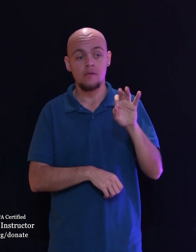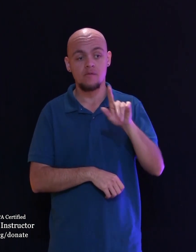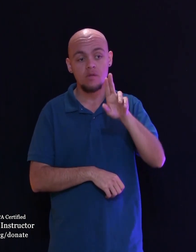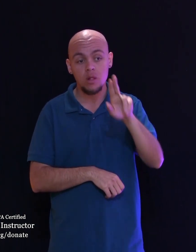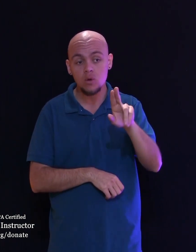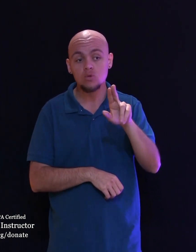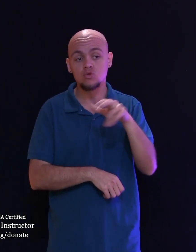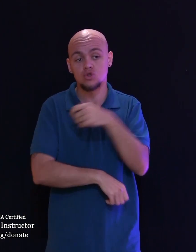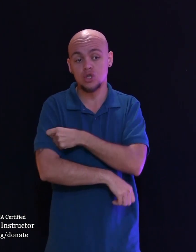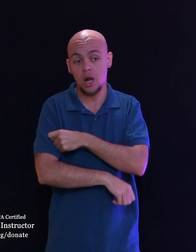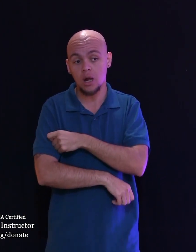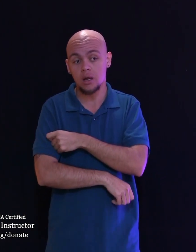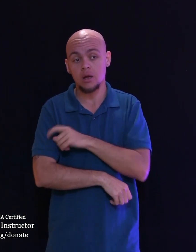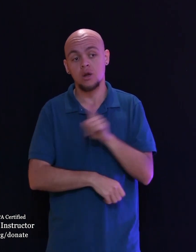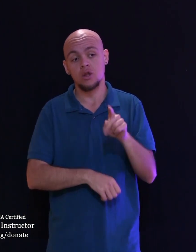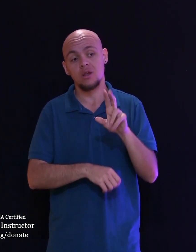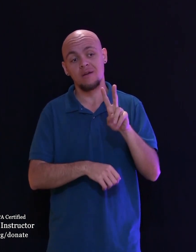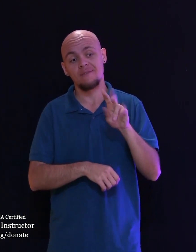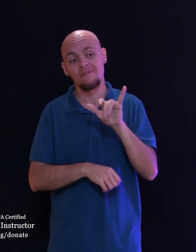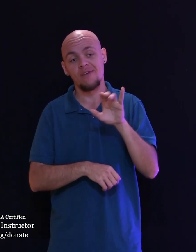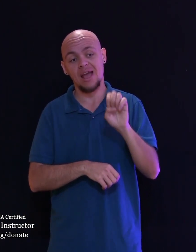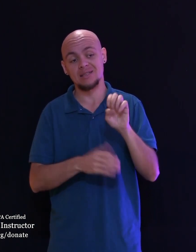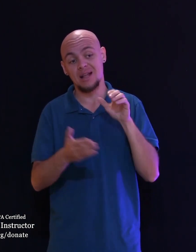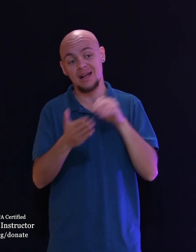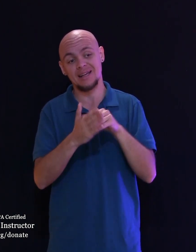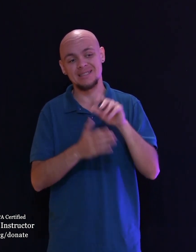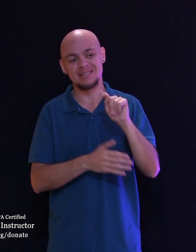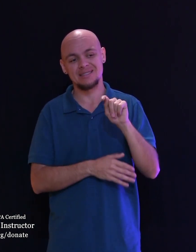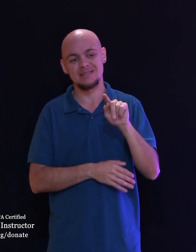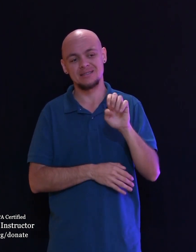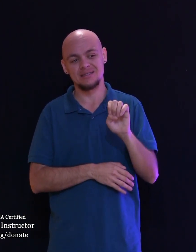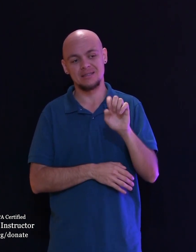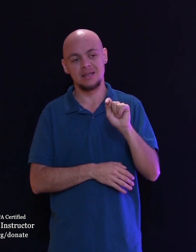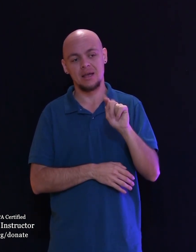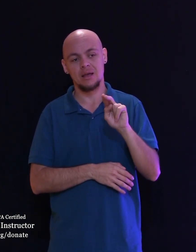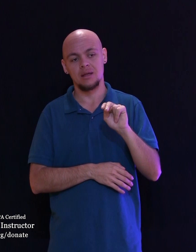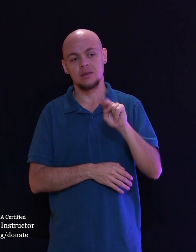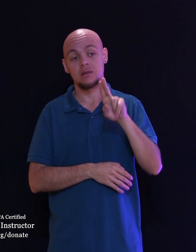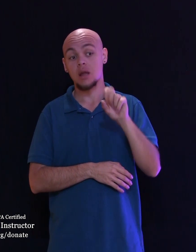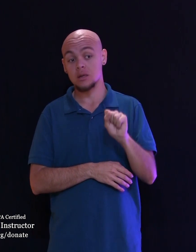shot? You vaccinated against tetanus?